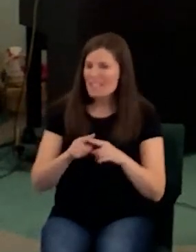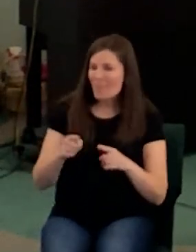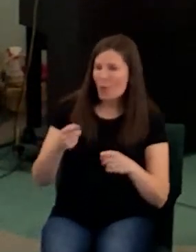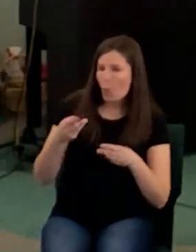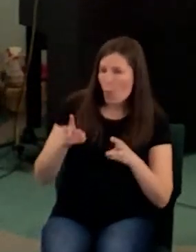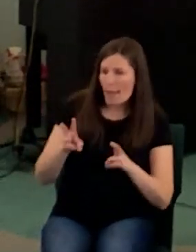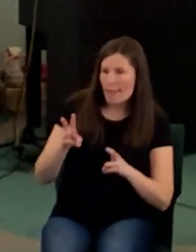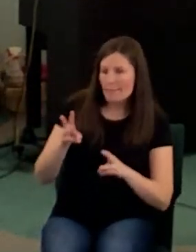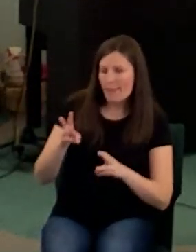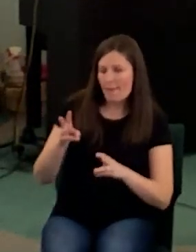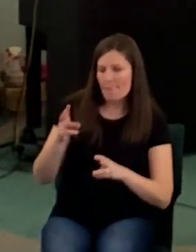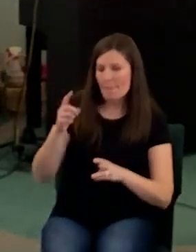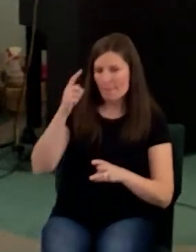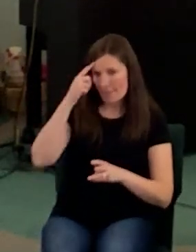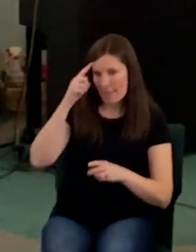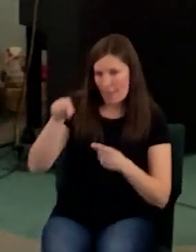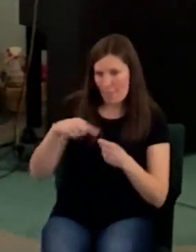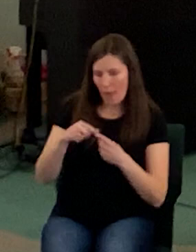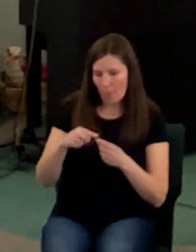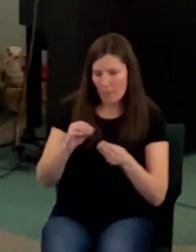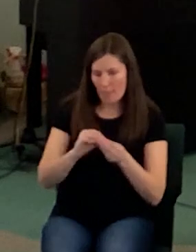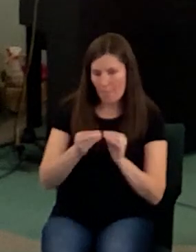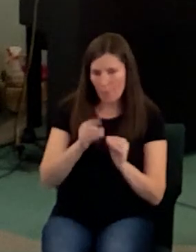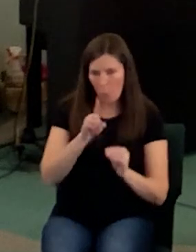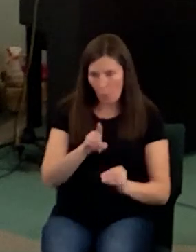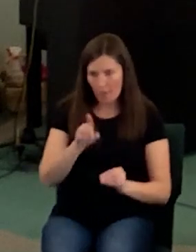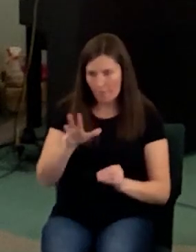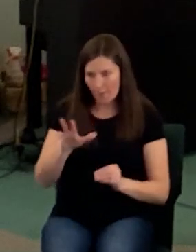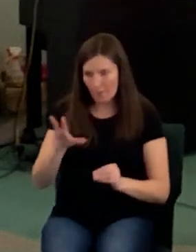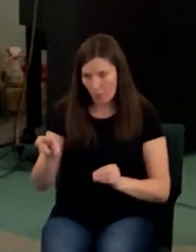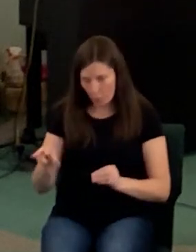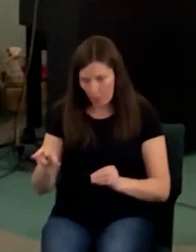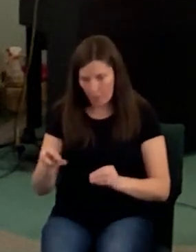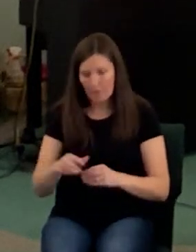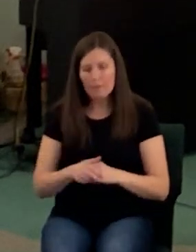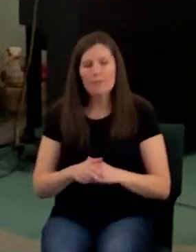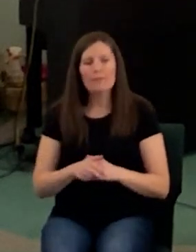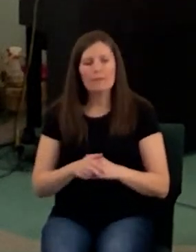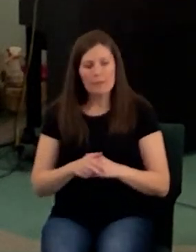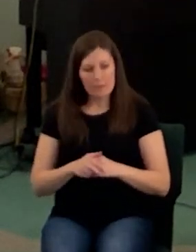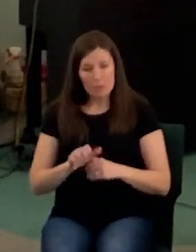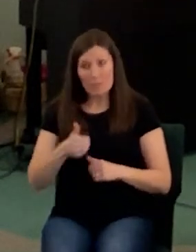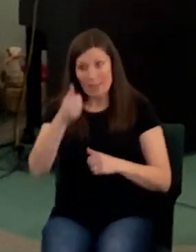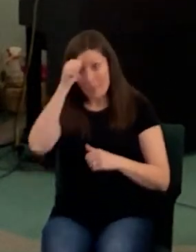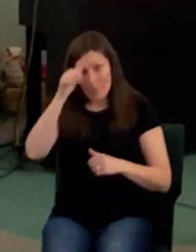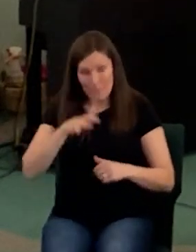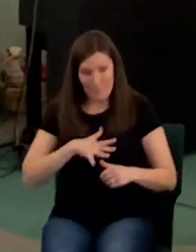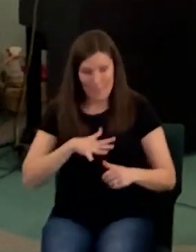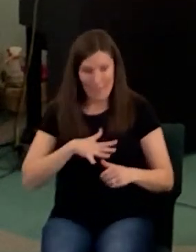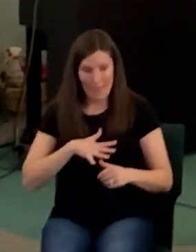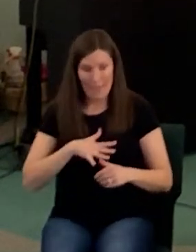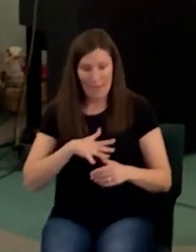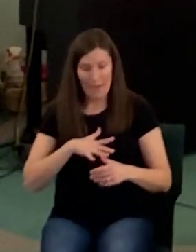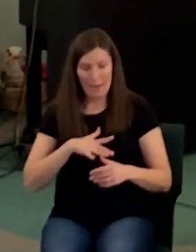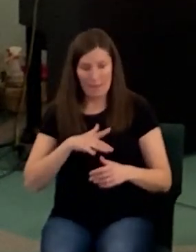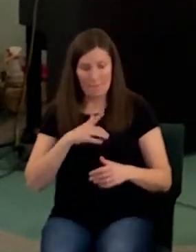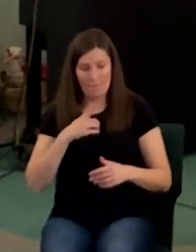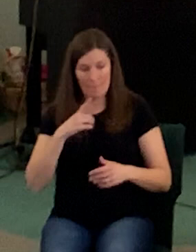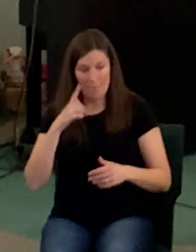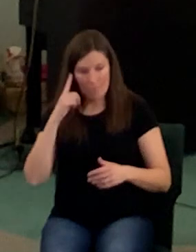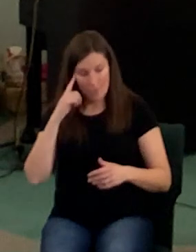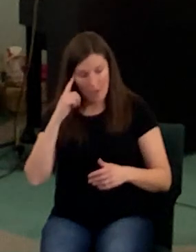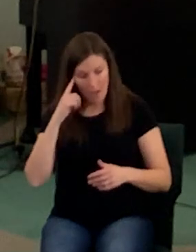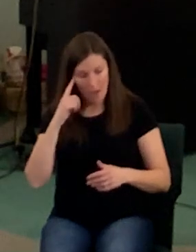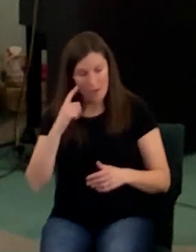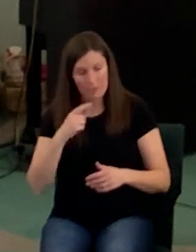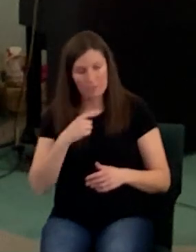years translating the Old Testament from Hebrew and the New Testament from Greek into Latin, what we call the Vulgate.